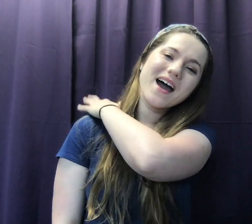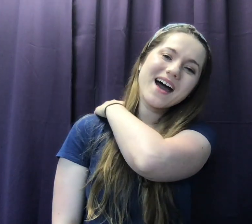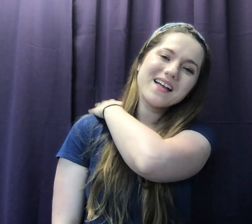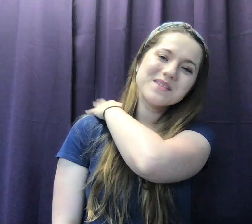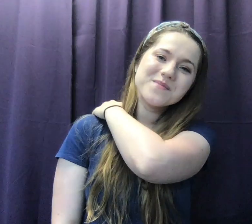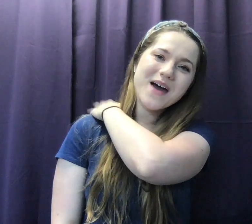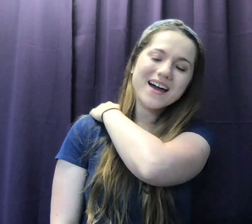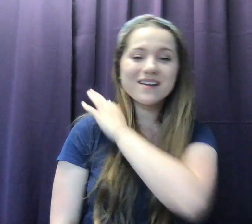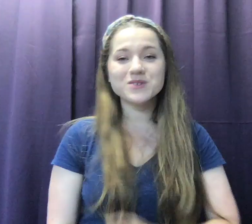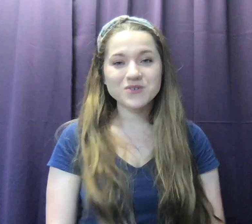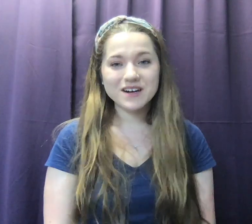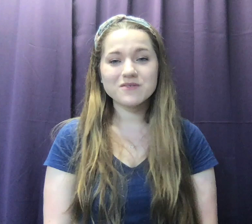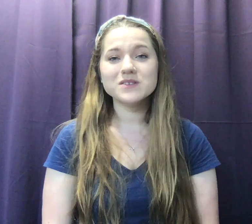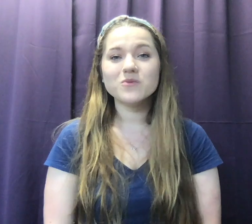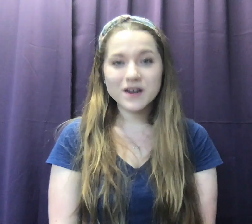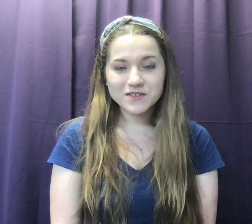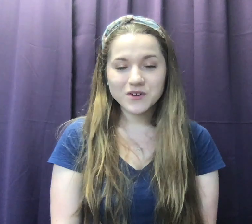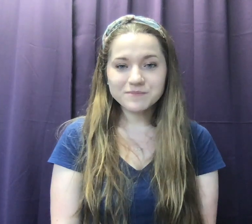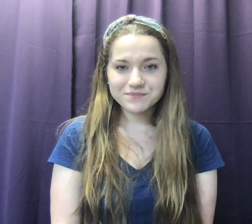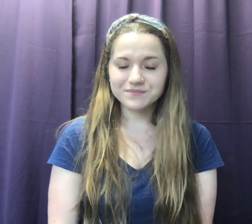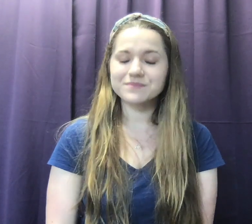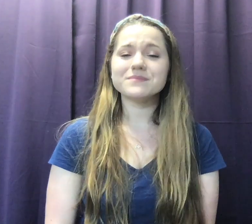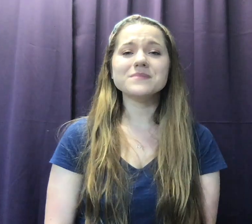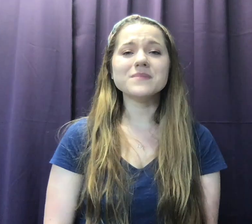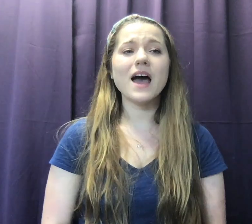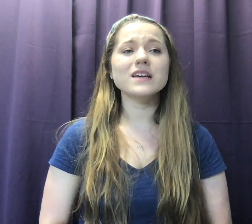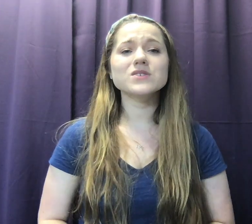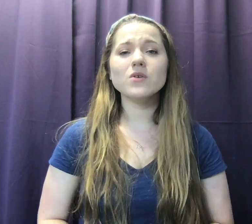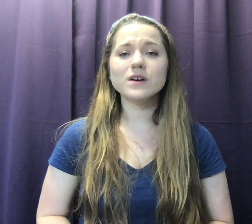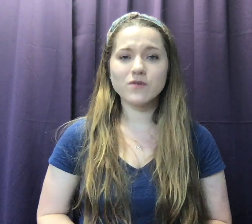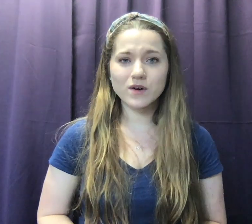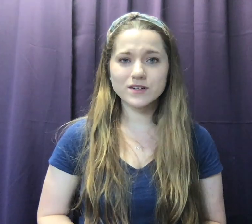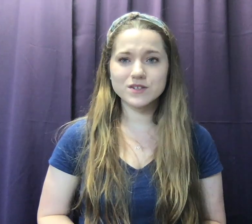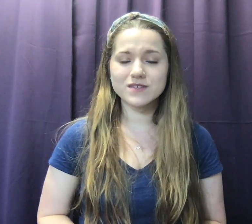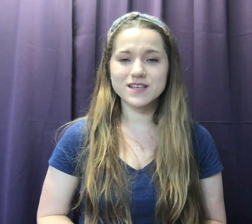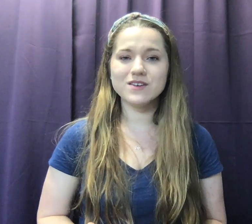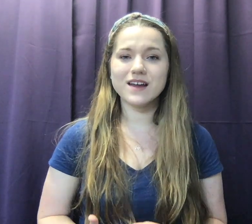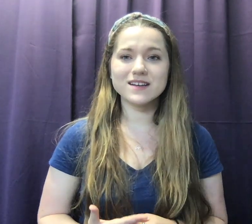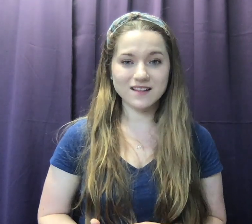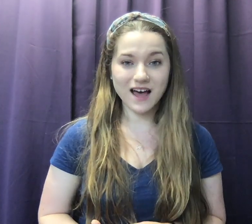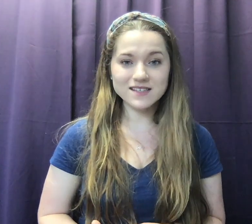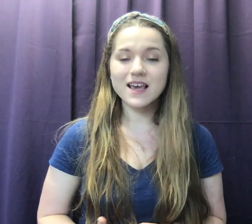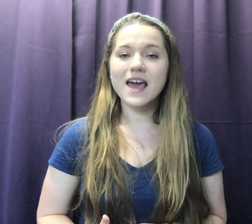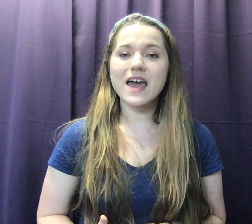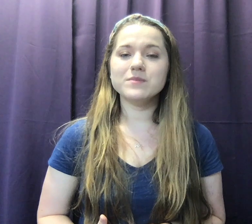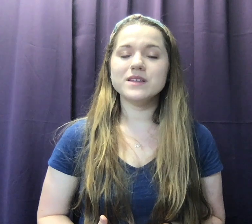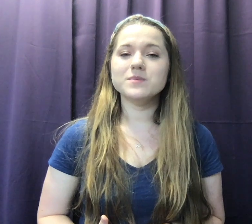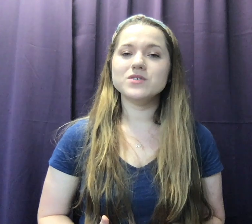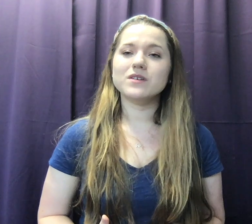on the back. I'm sure it was wonderful. I so look forward to seeing you next class, and please be sure that